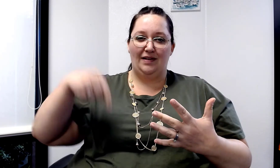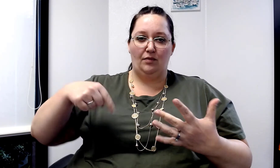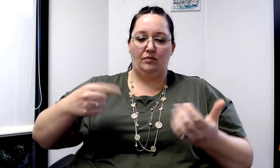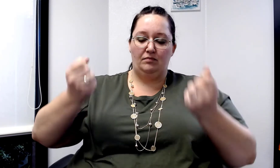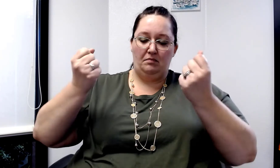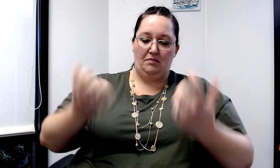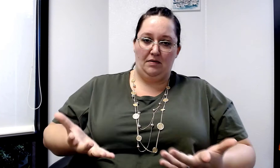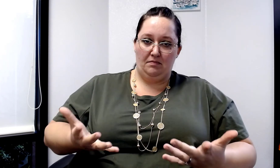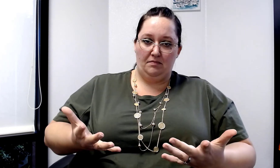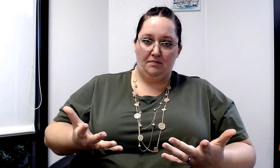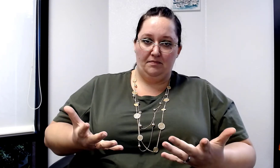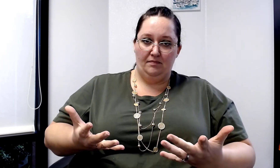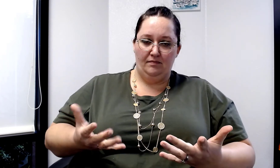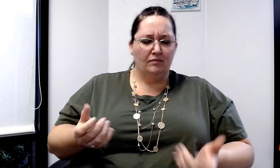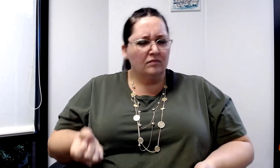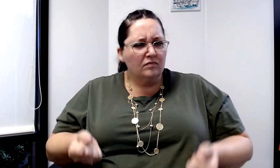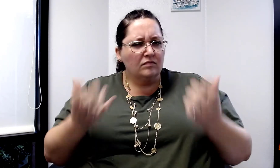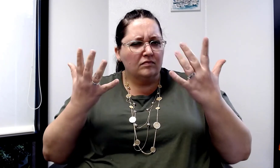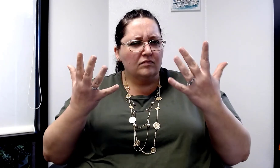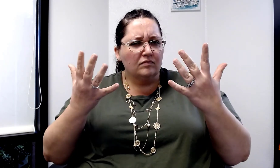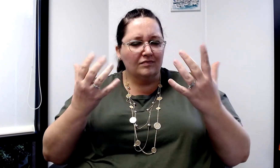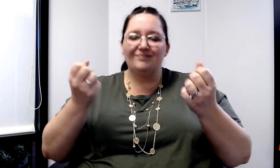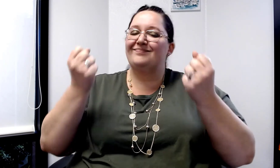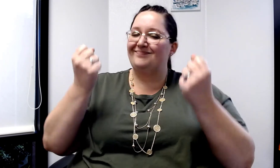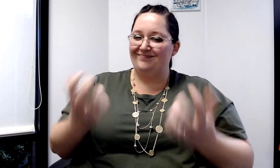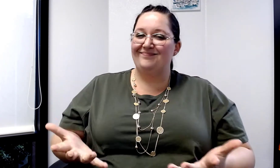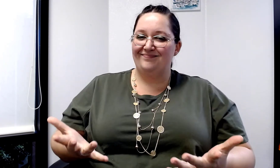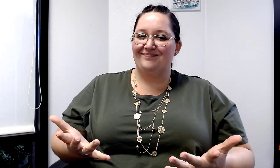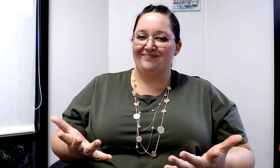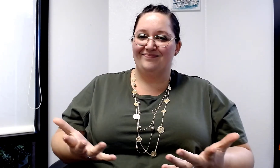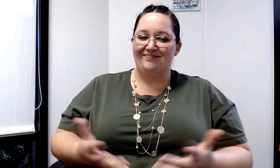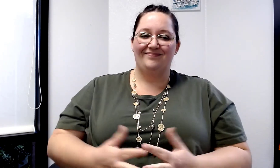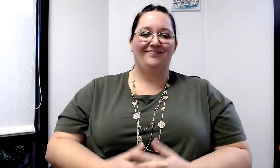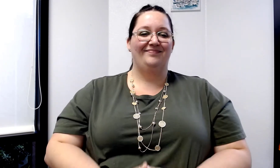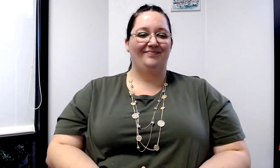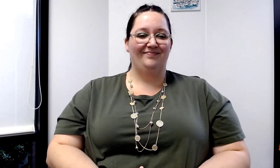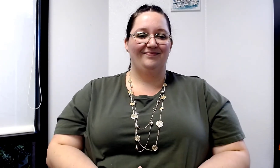many. S to 5 down. How many goes up? Many goes down.